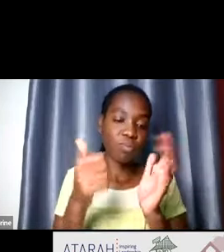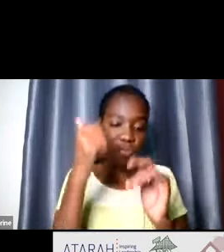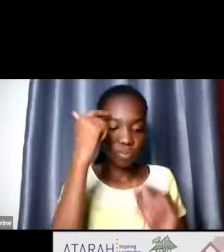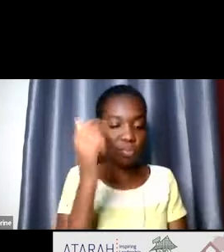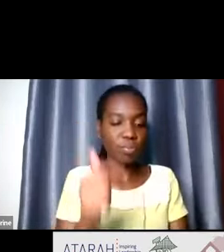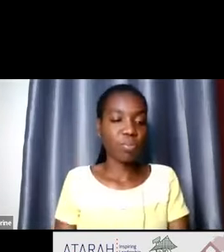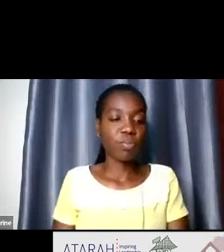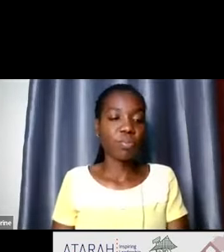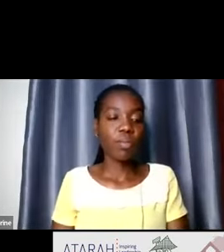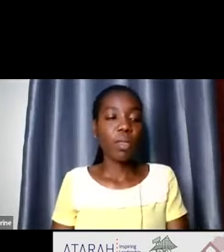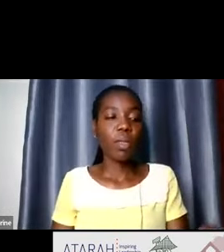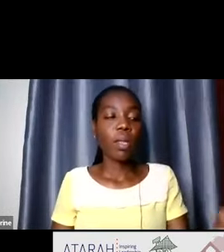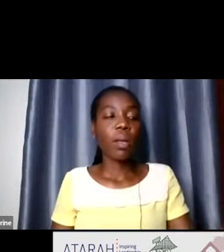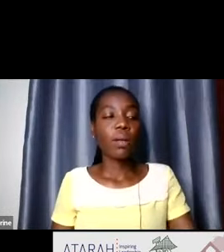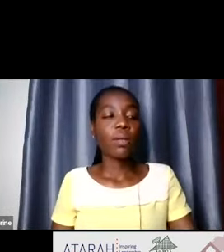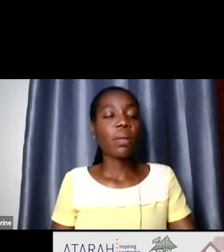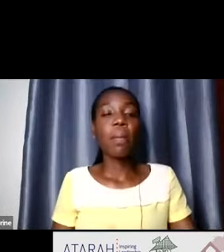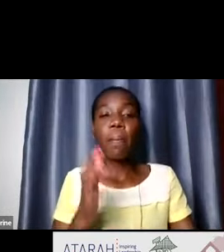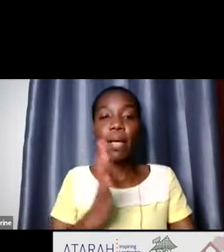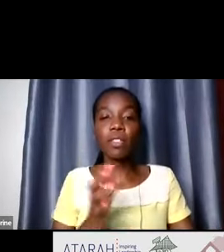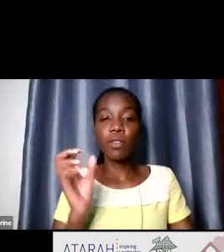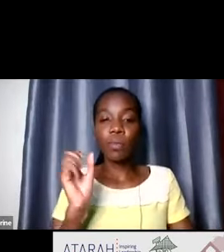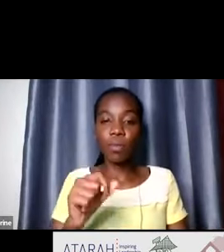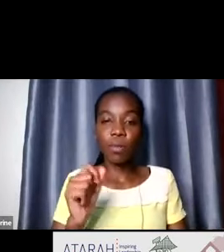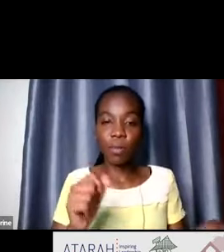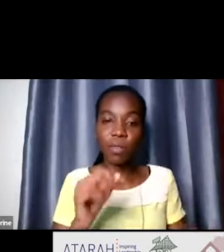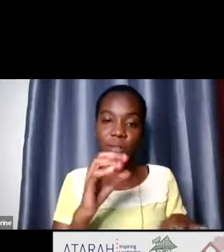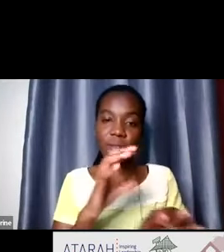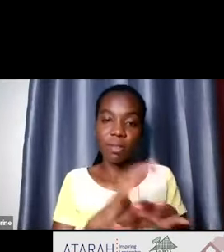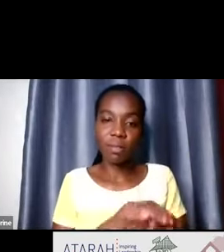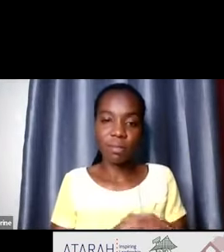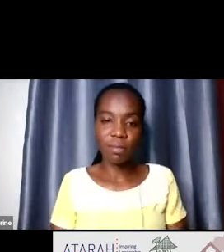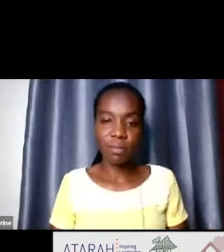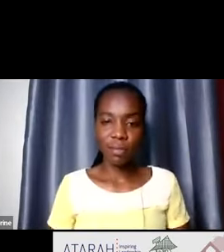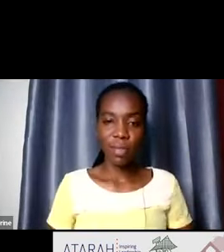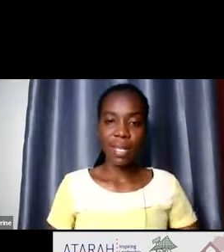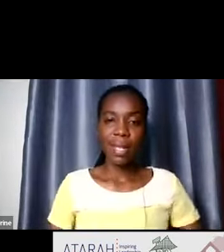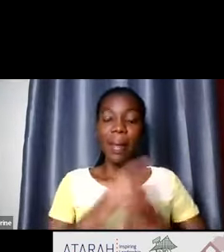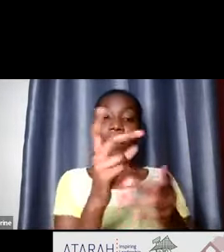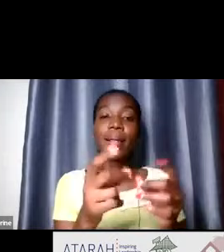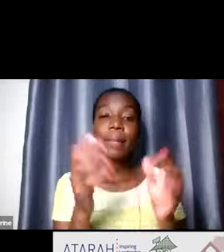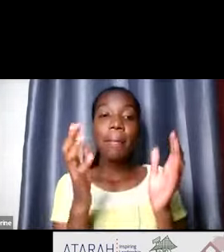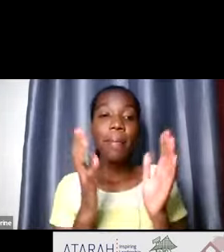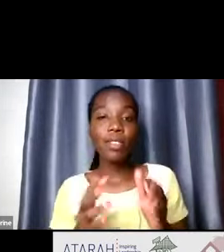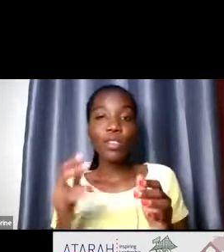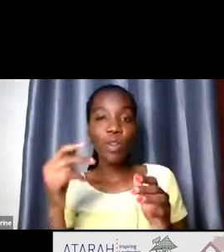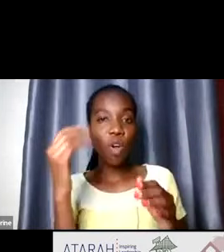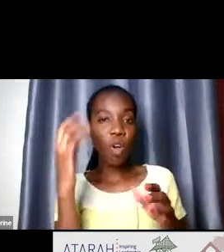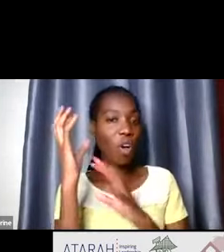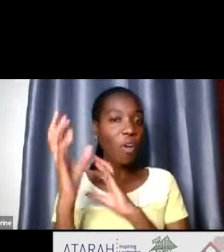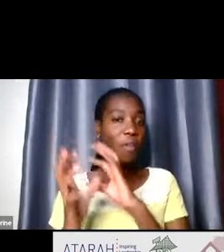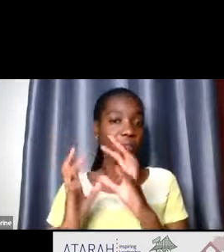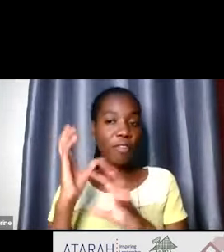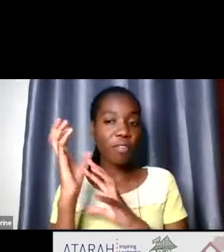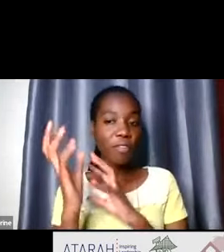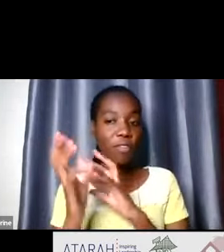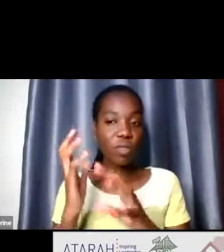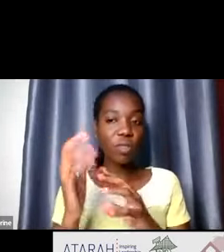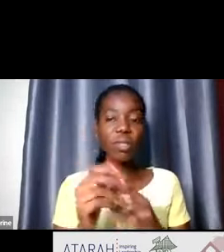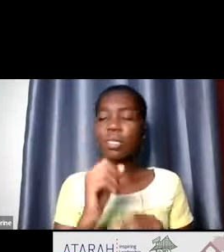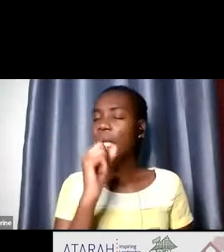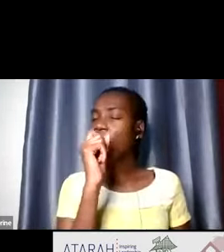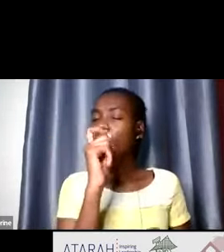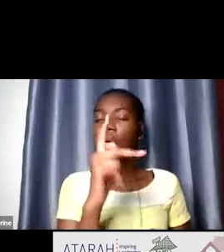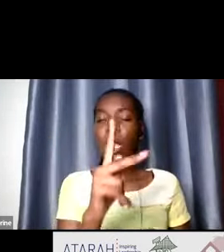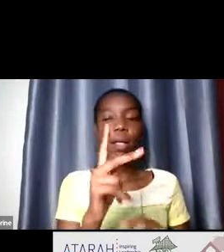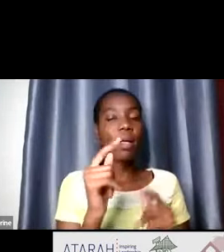The person can get into what is called delirium tremens, where the person is confused, is screaming. And if